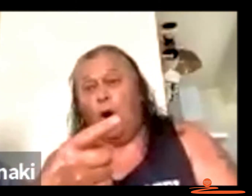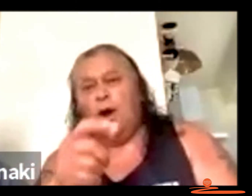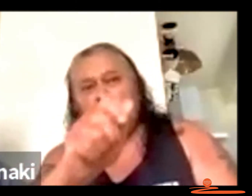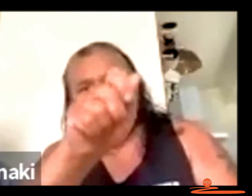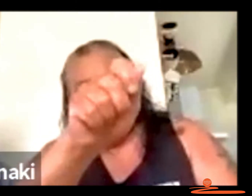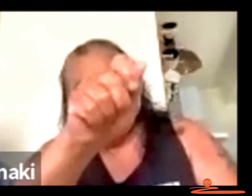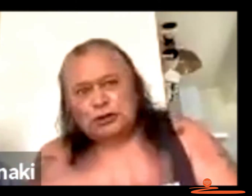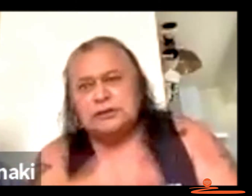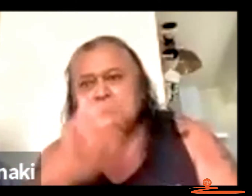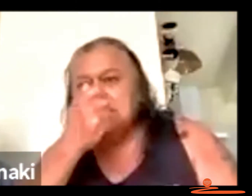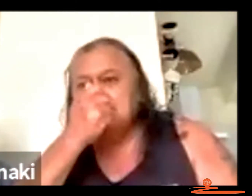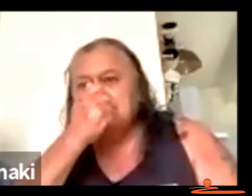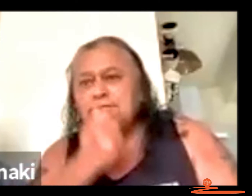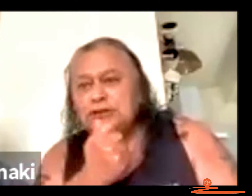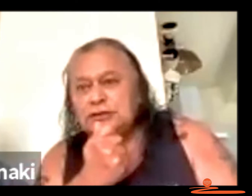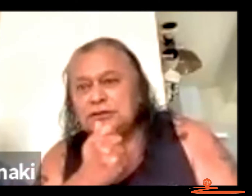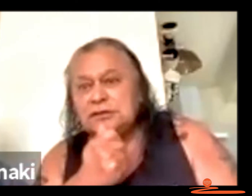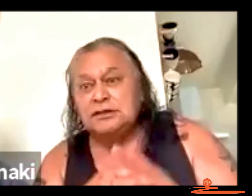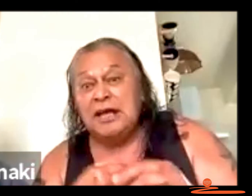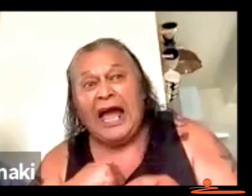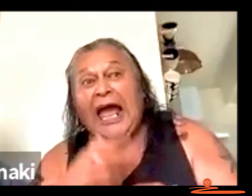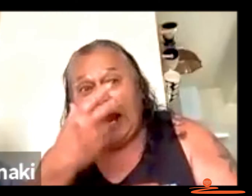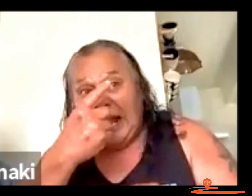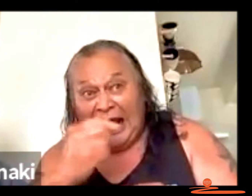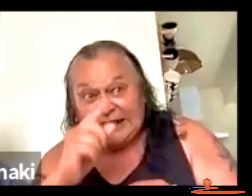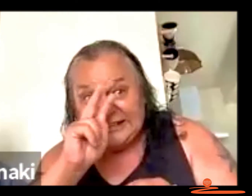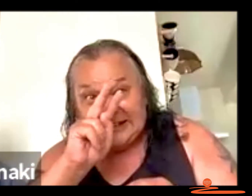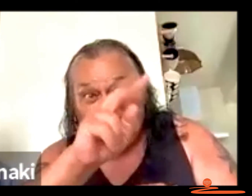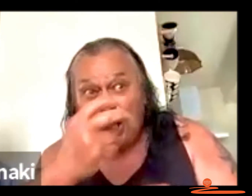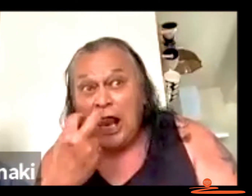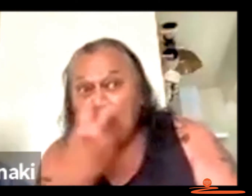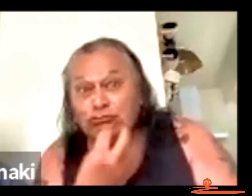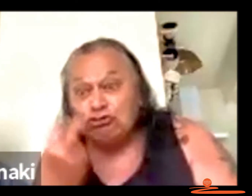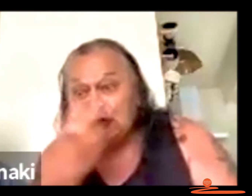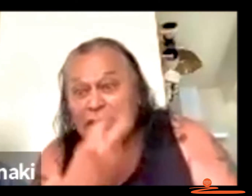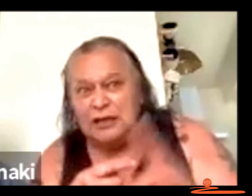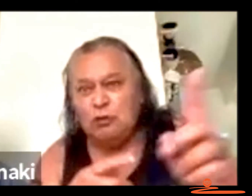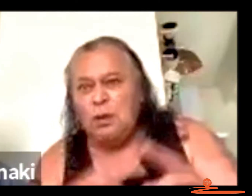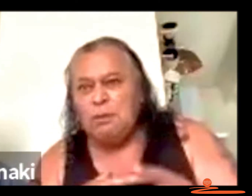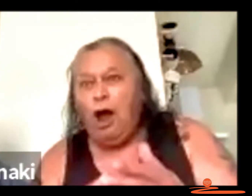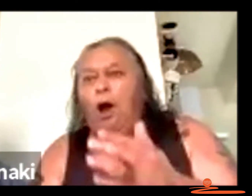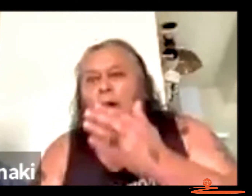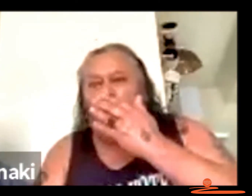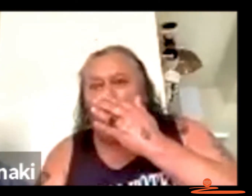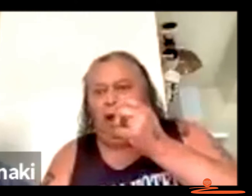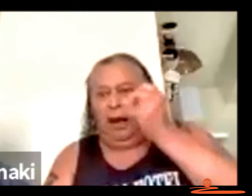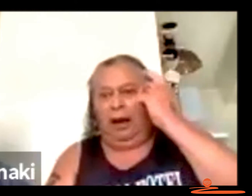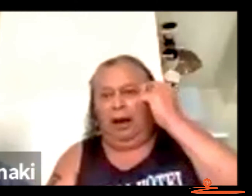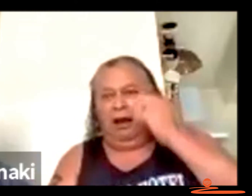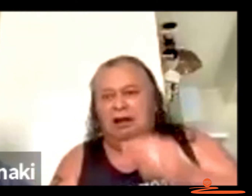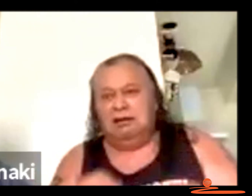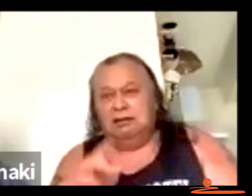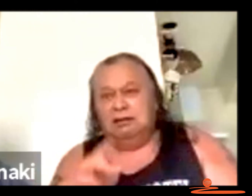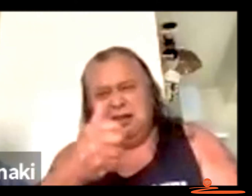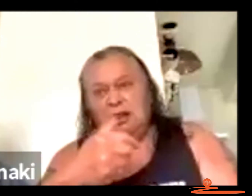deaf, and I told the person to please remove your mask so I can lip read, follow your